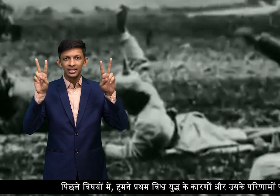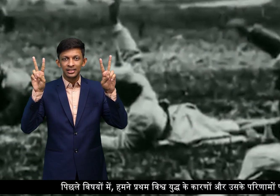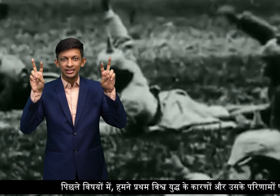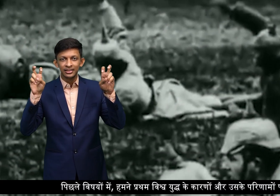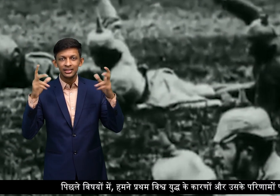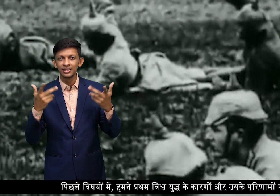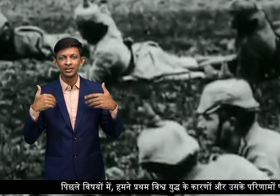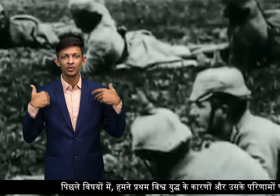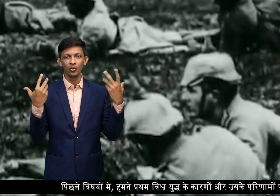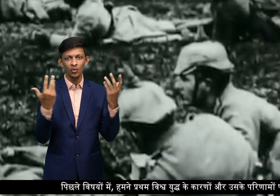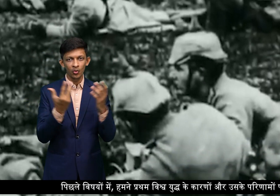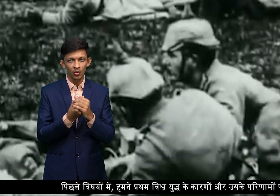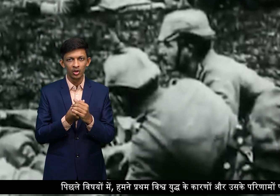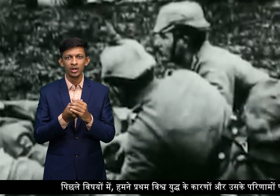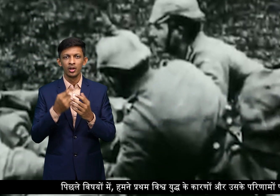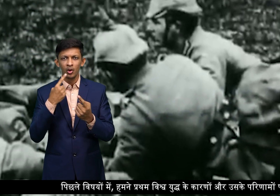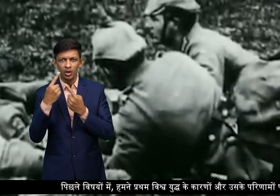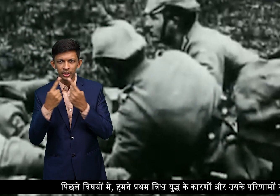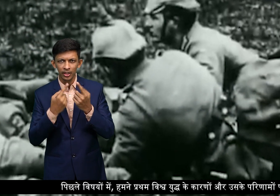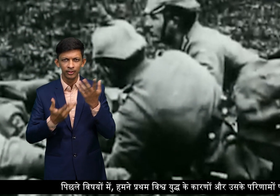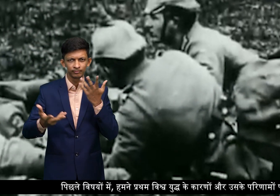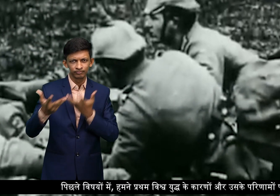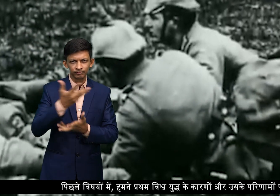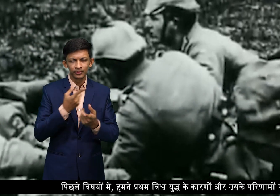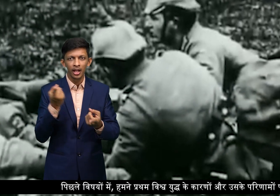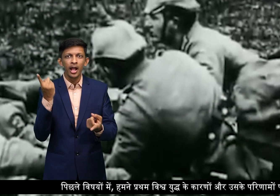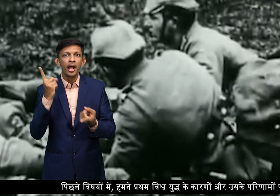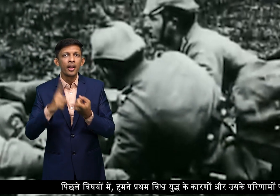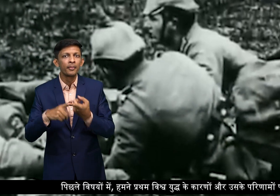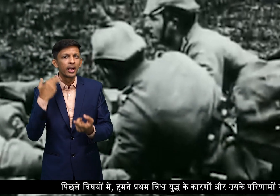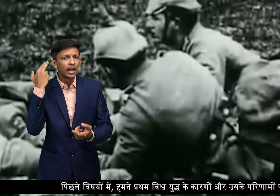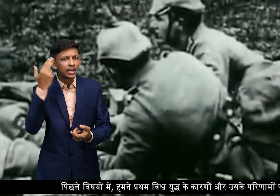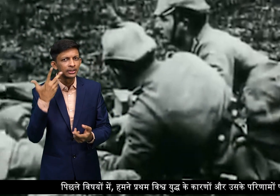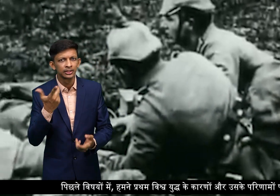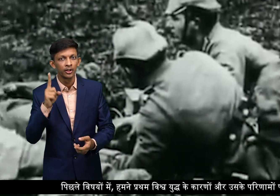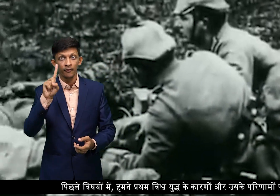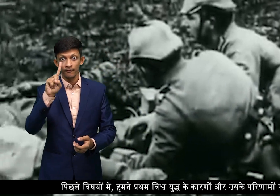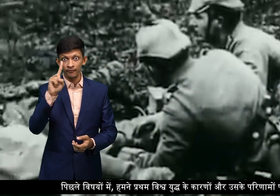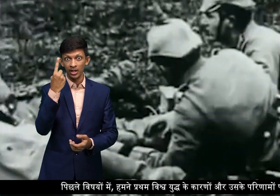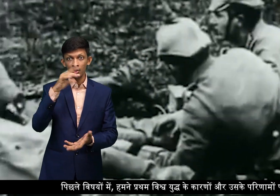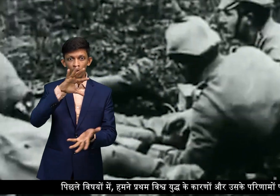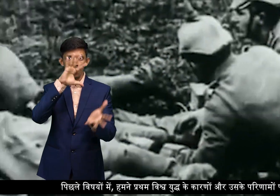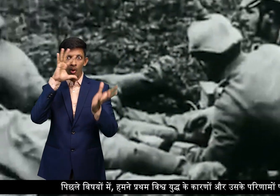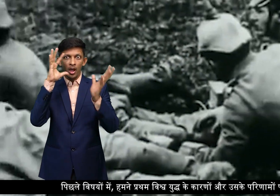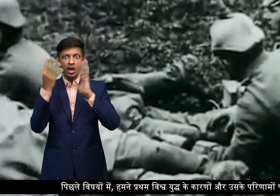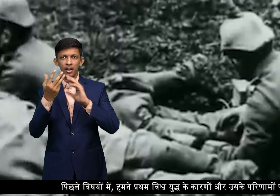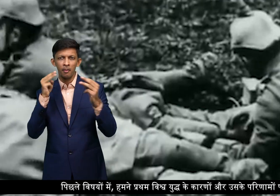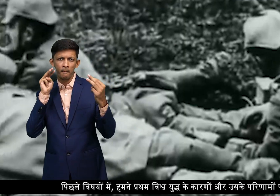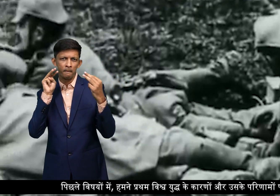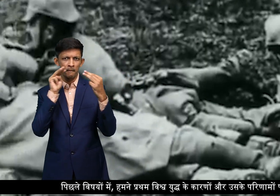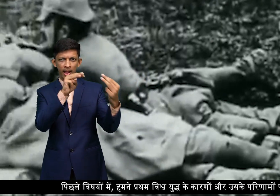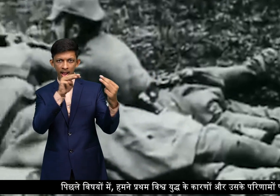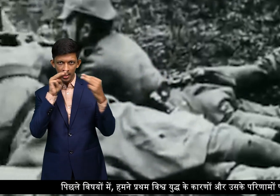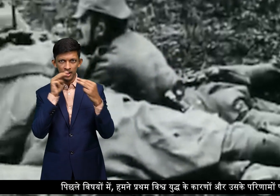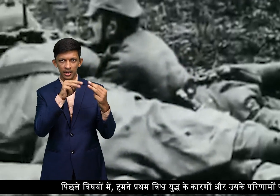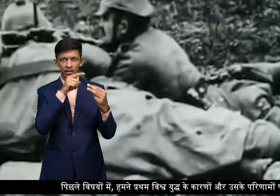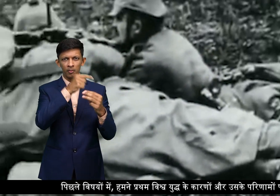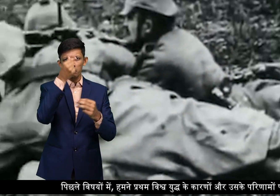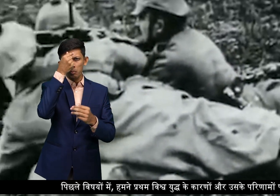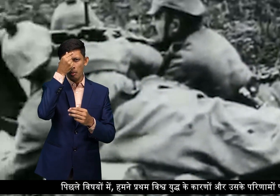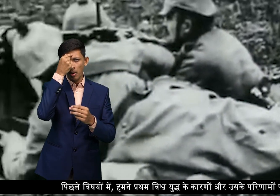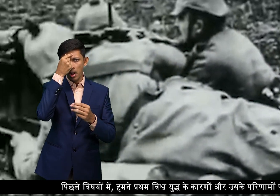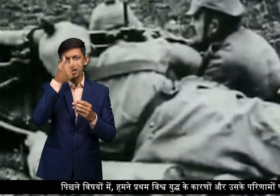In the previous topic, we discussed the causes of the First World War and its